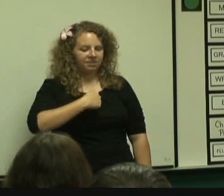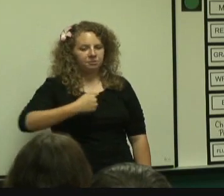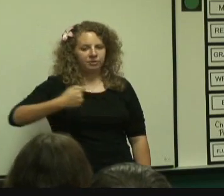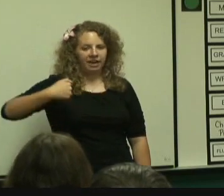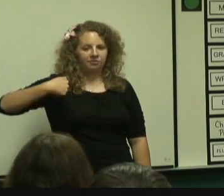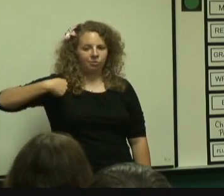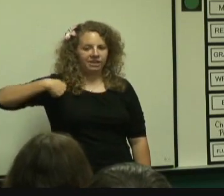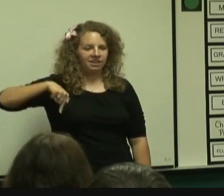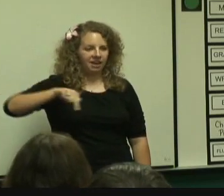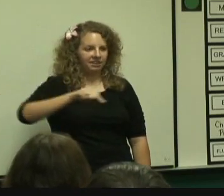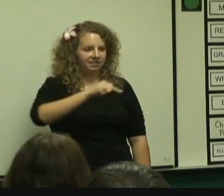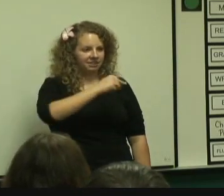and then we have we and us,